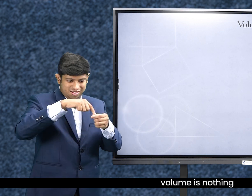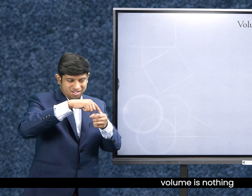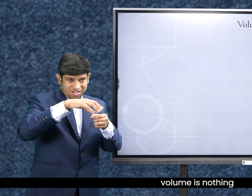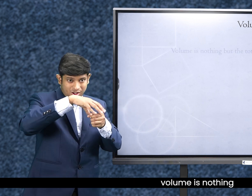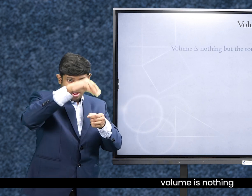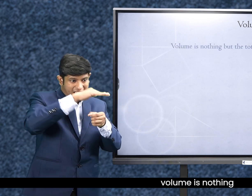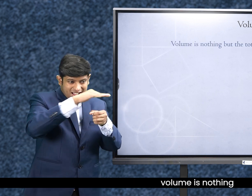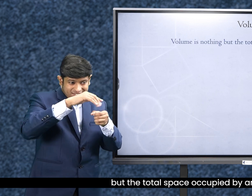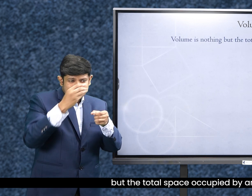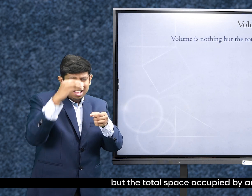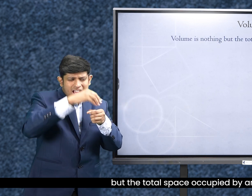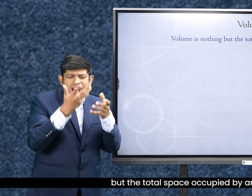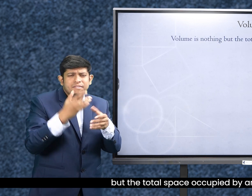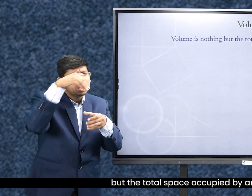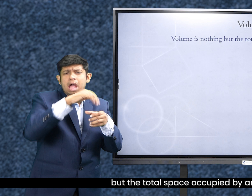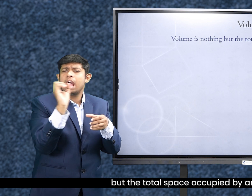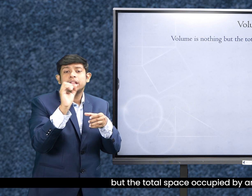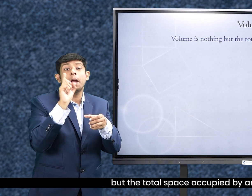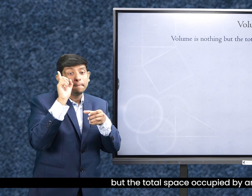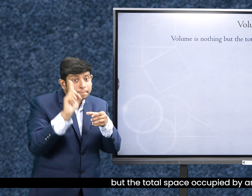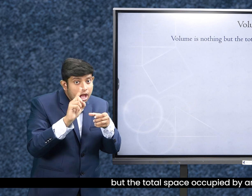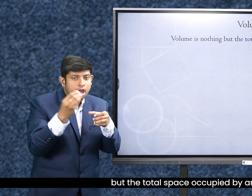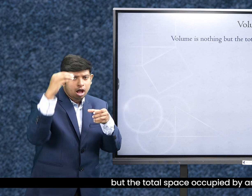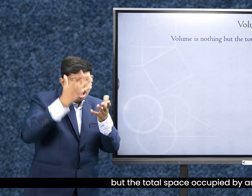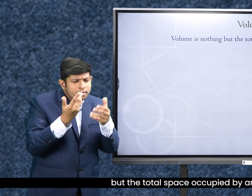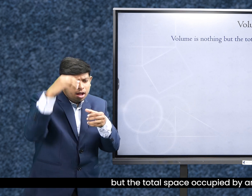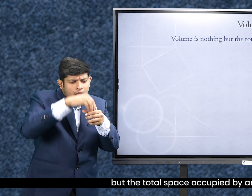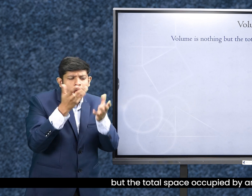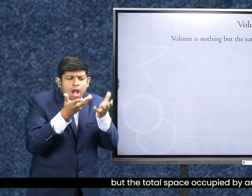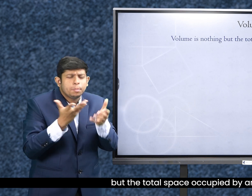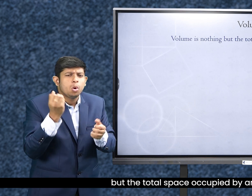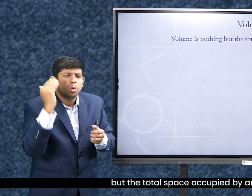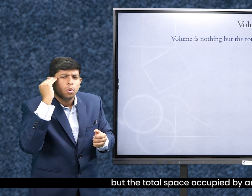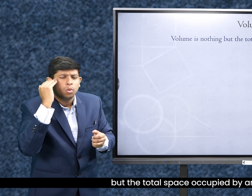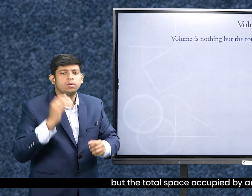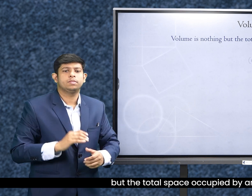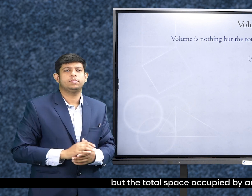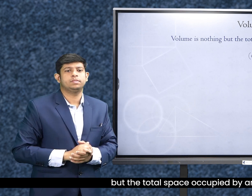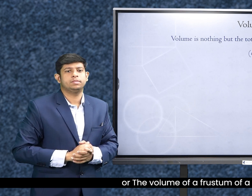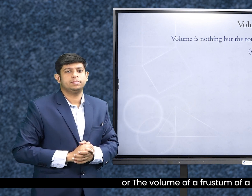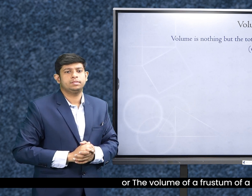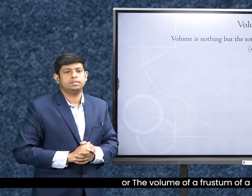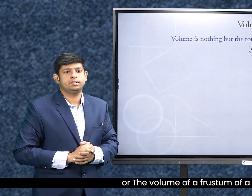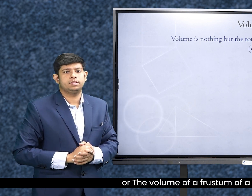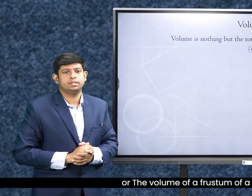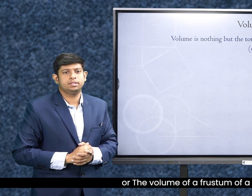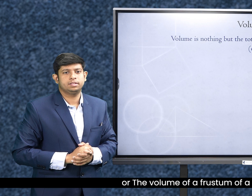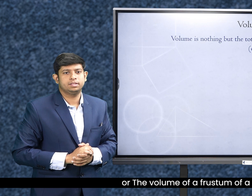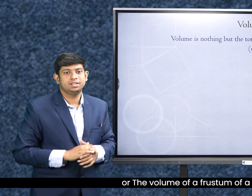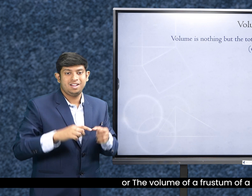Volume is nothing but the total space occupied by an object, or The volume of